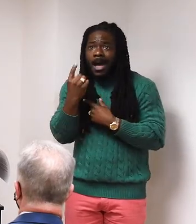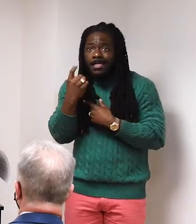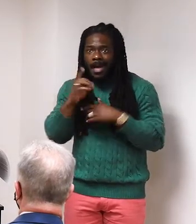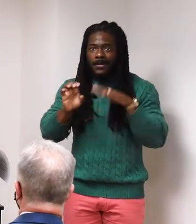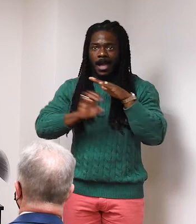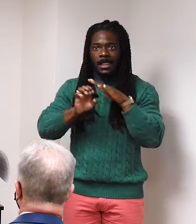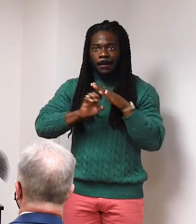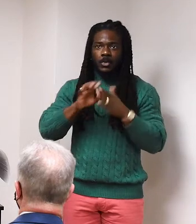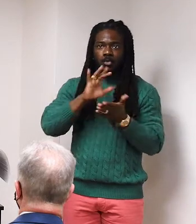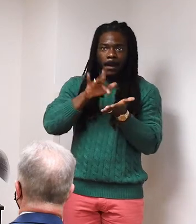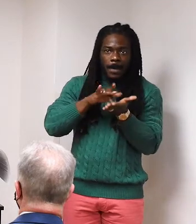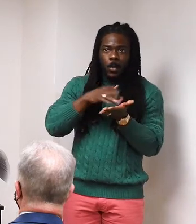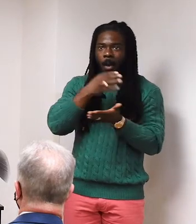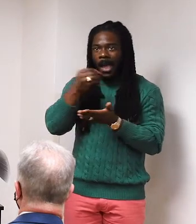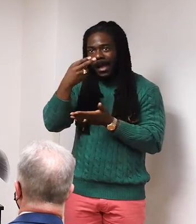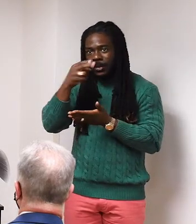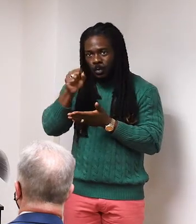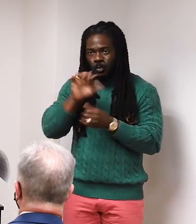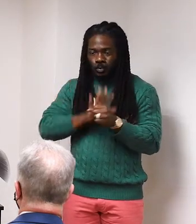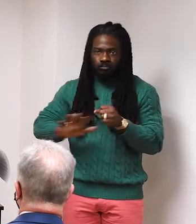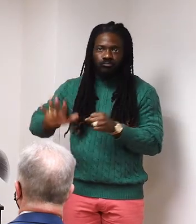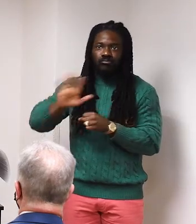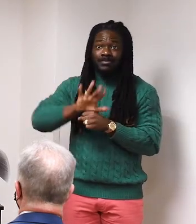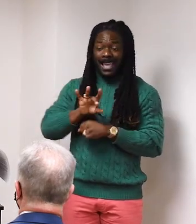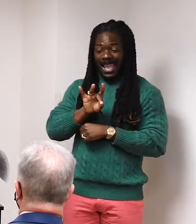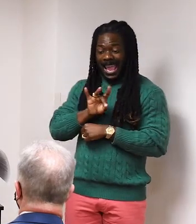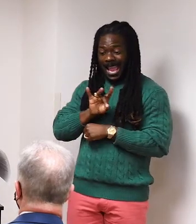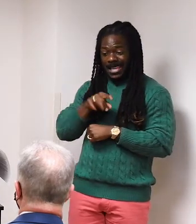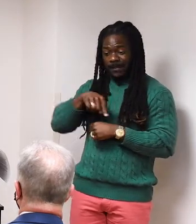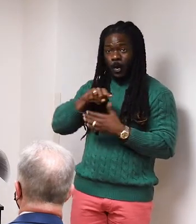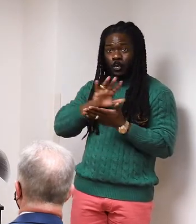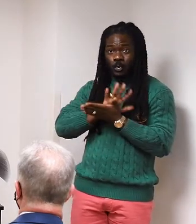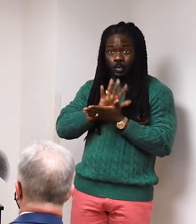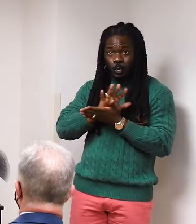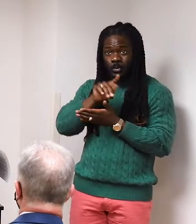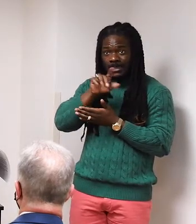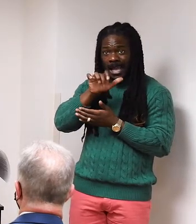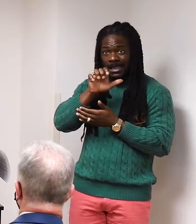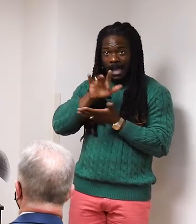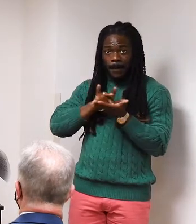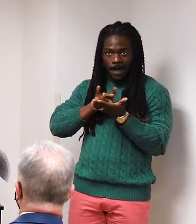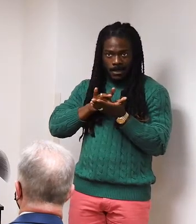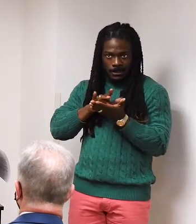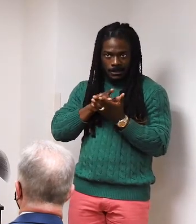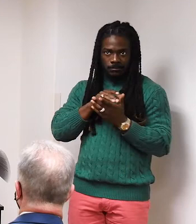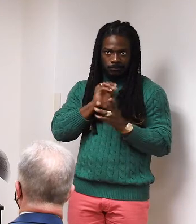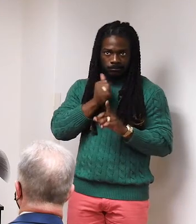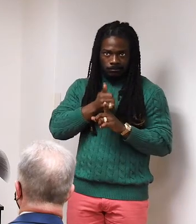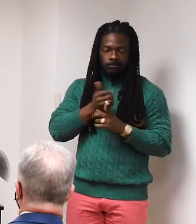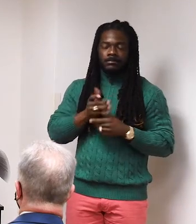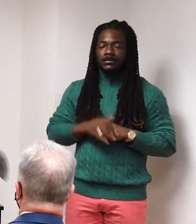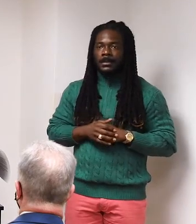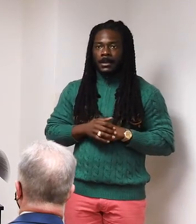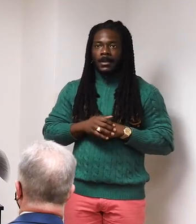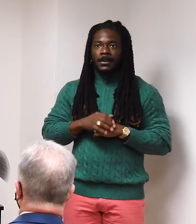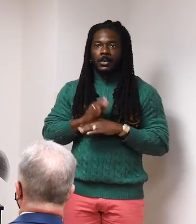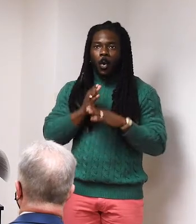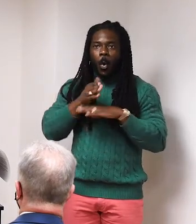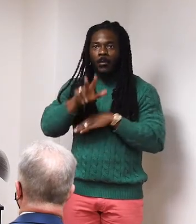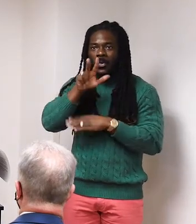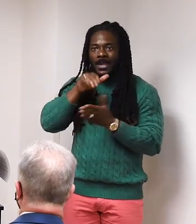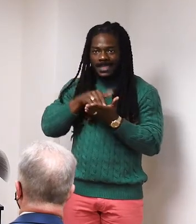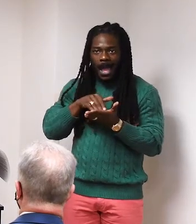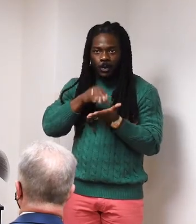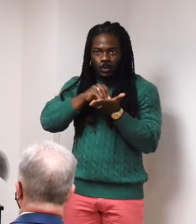elementary, middle, and high schools, 8 of which are telemedicine sites. There are over 3,000